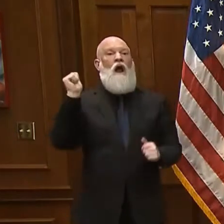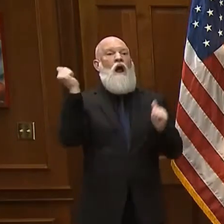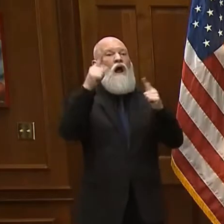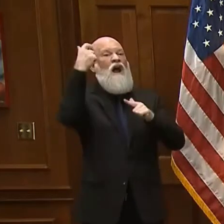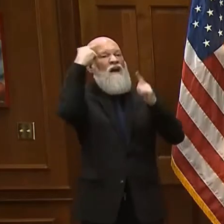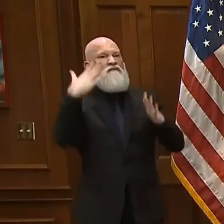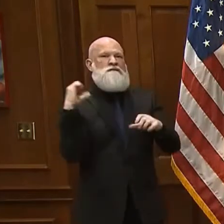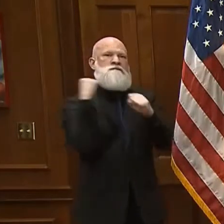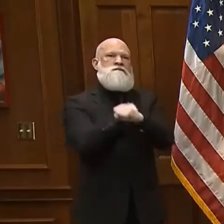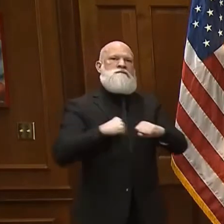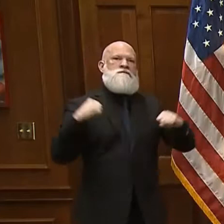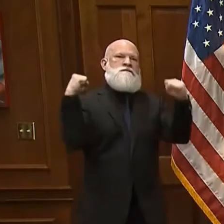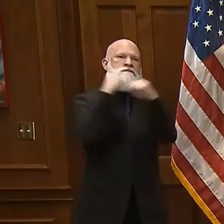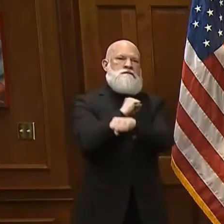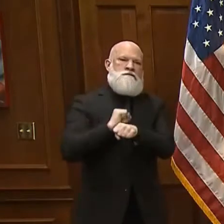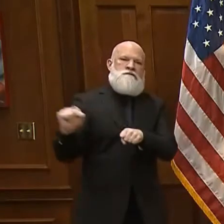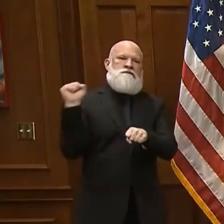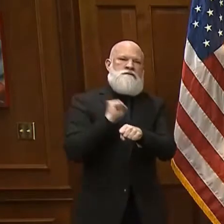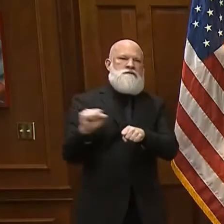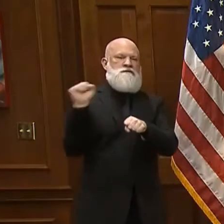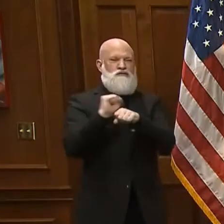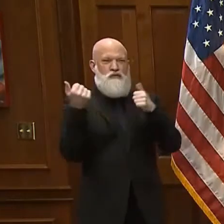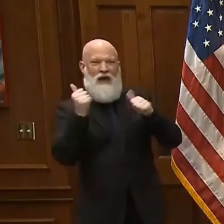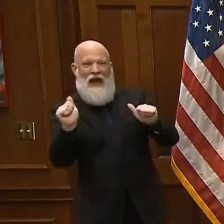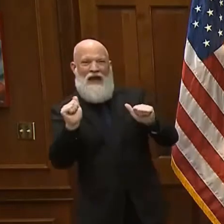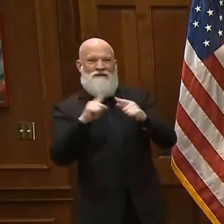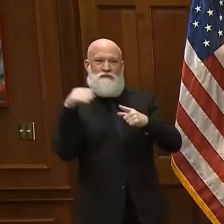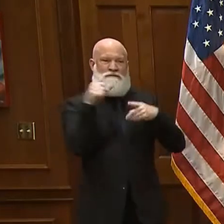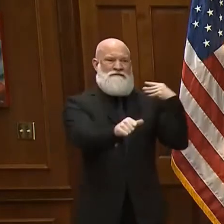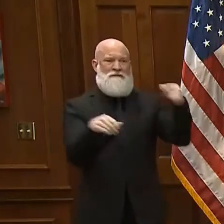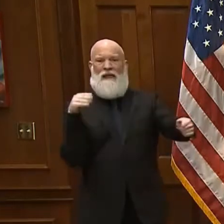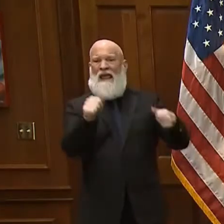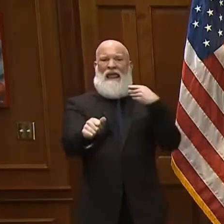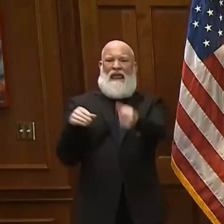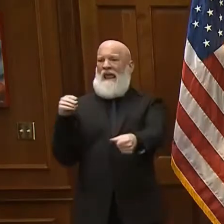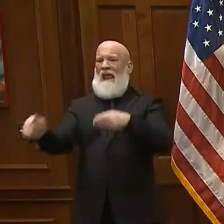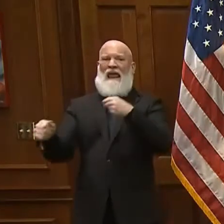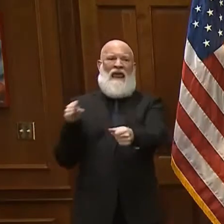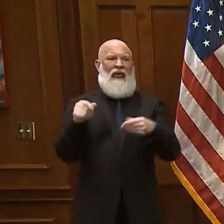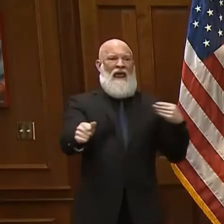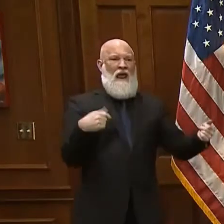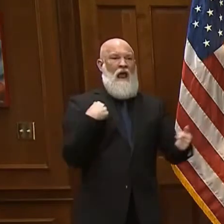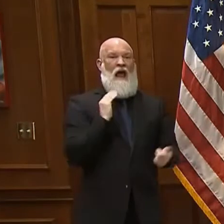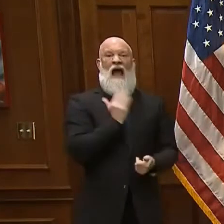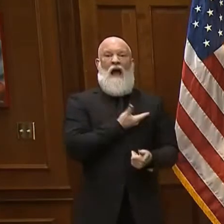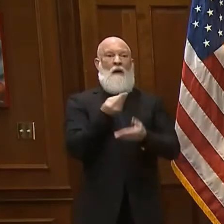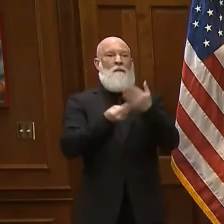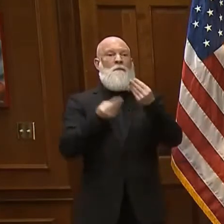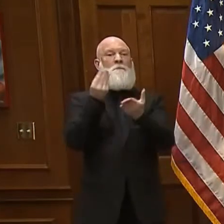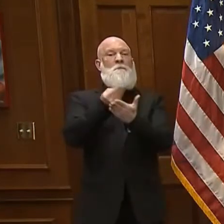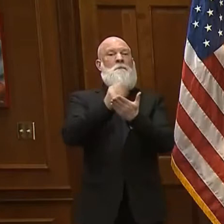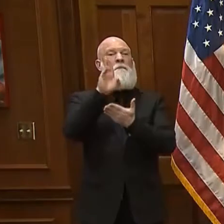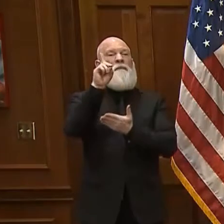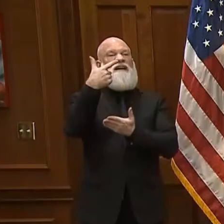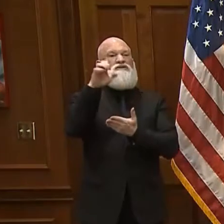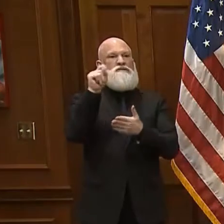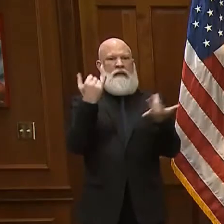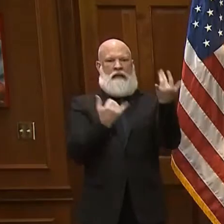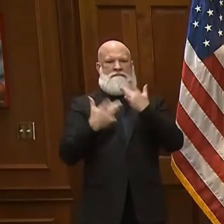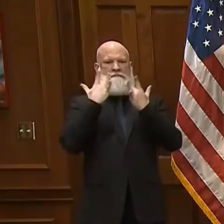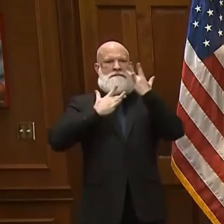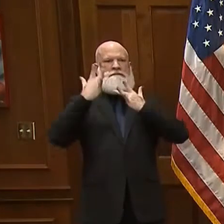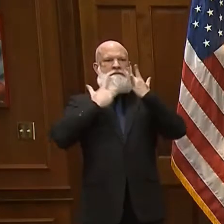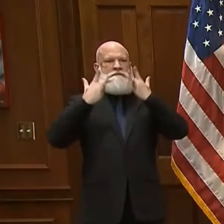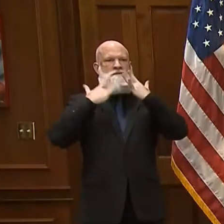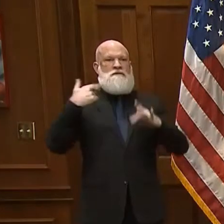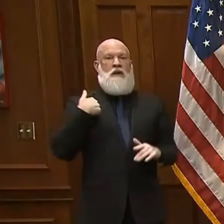spending heavily at the end of the budget year, facing a significant decline in economic activity during this